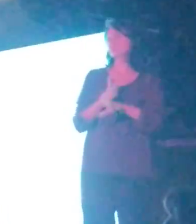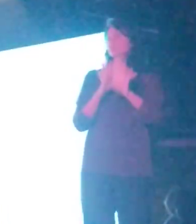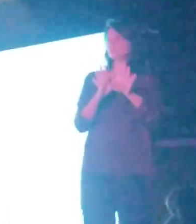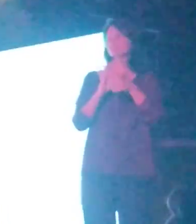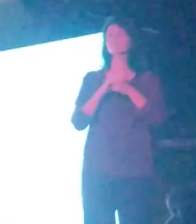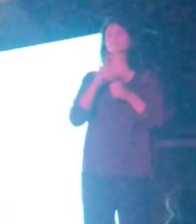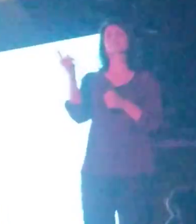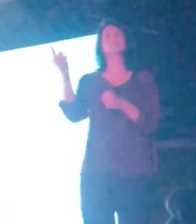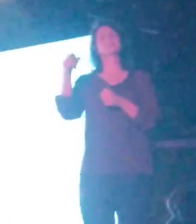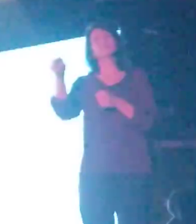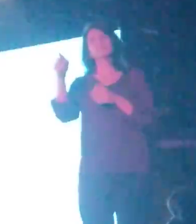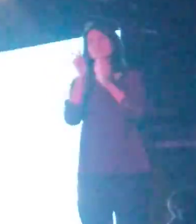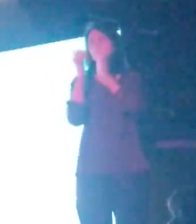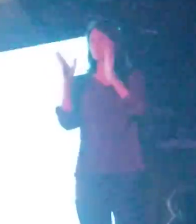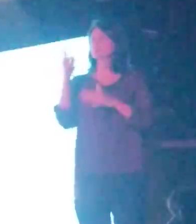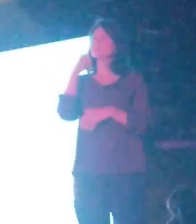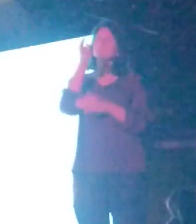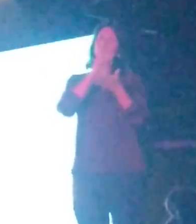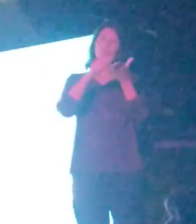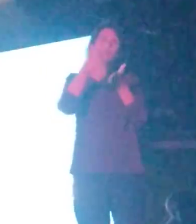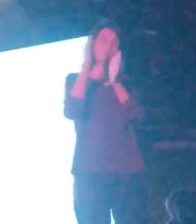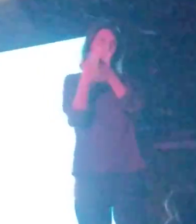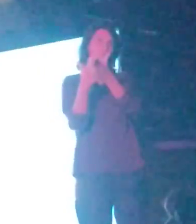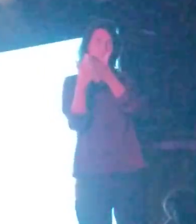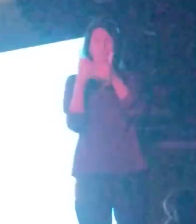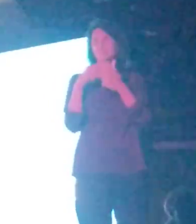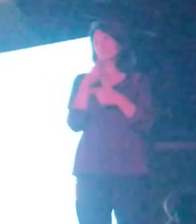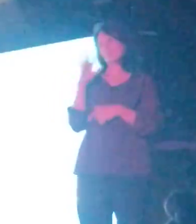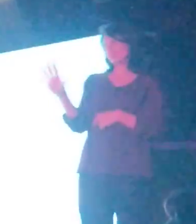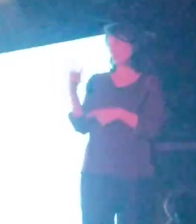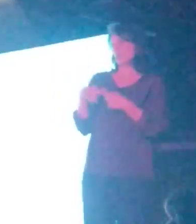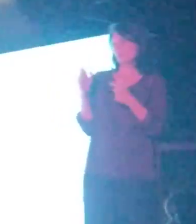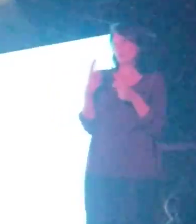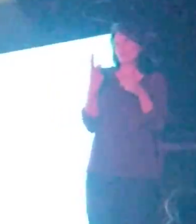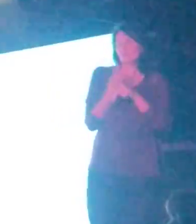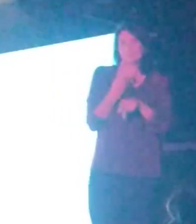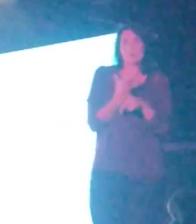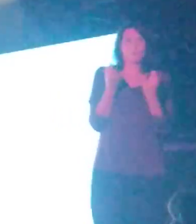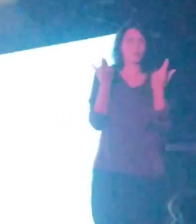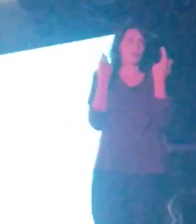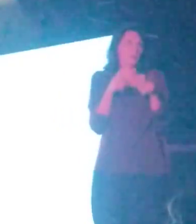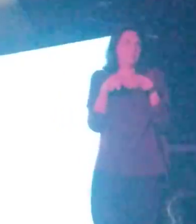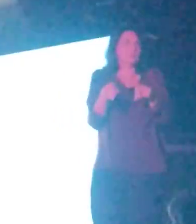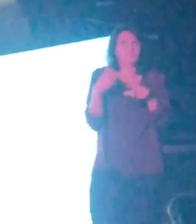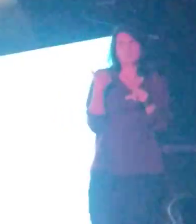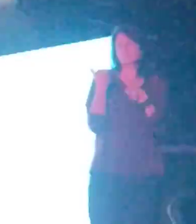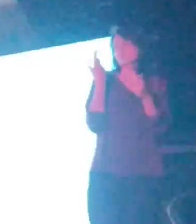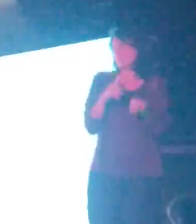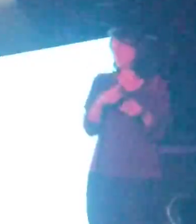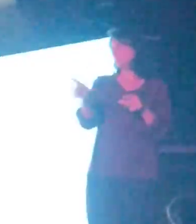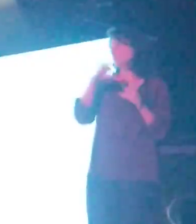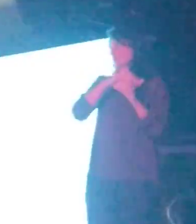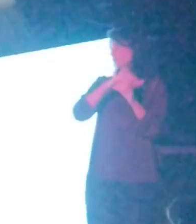another book. And I said, look, the only book I want to write right now is try to figure out what happened in the election. And I think everybody was a little